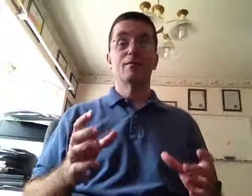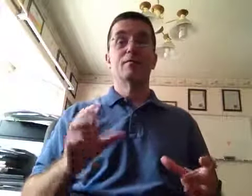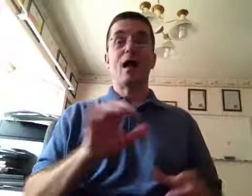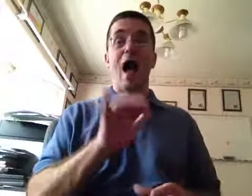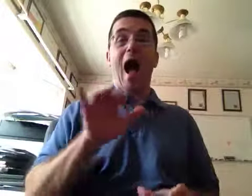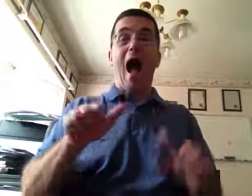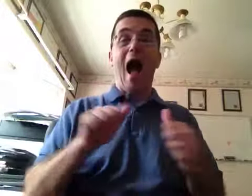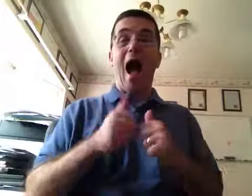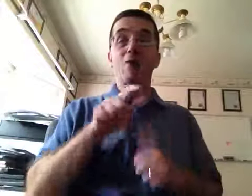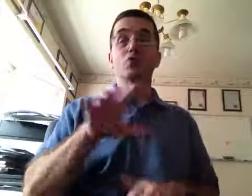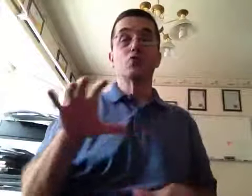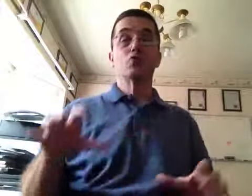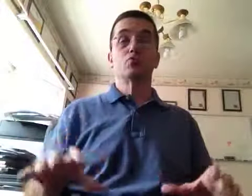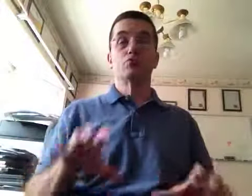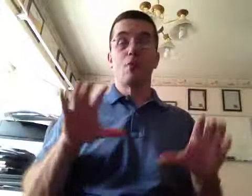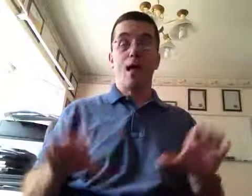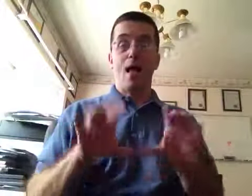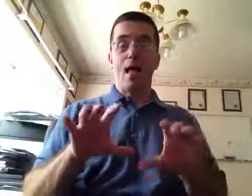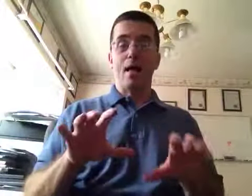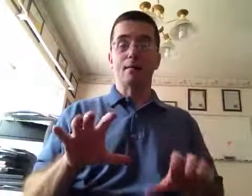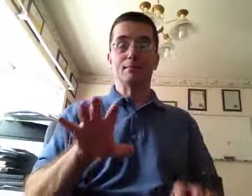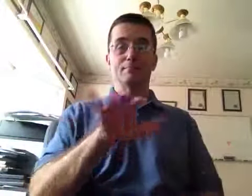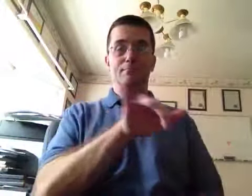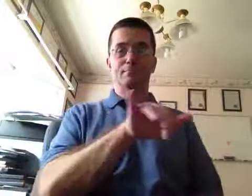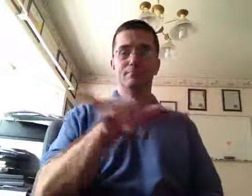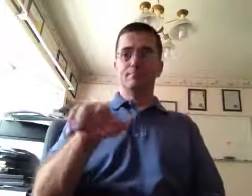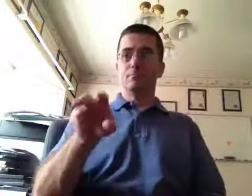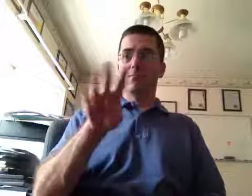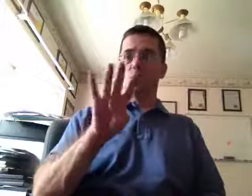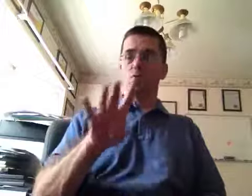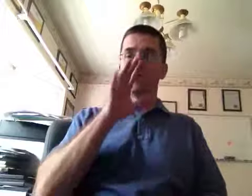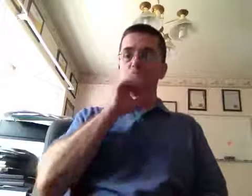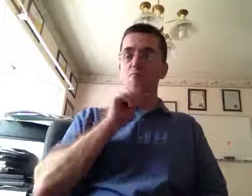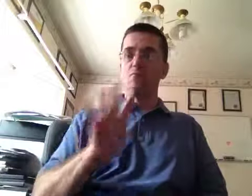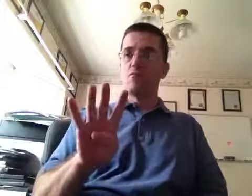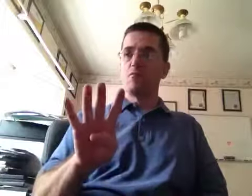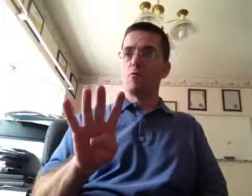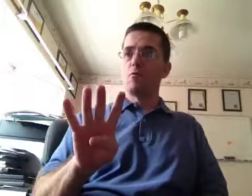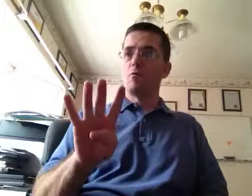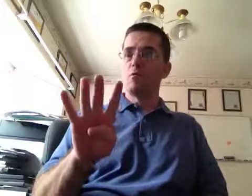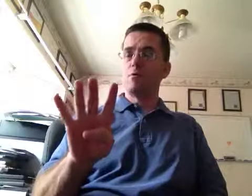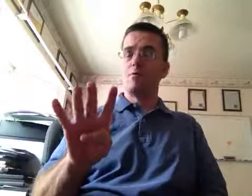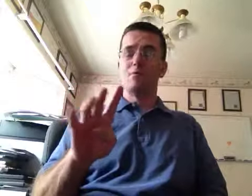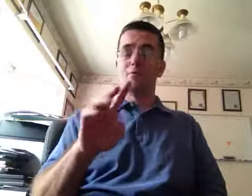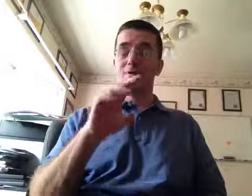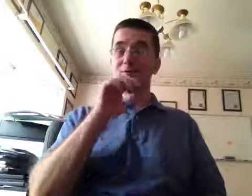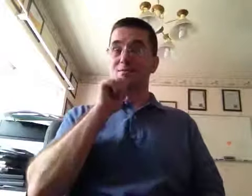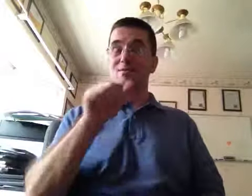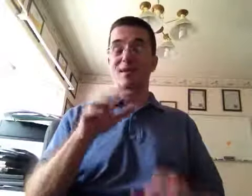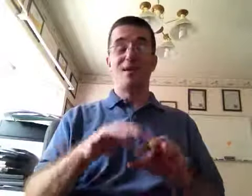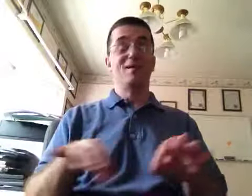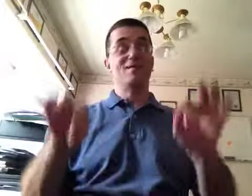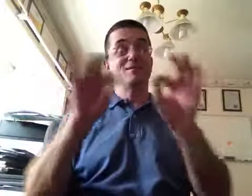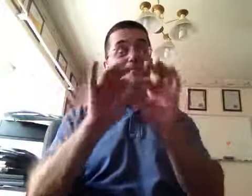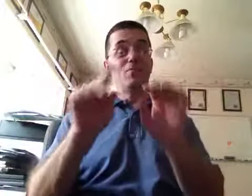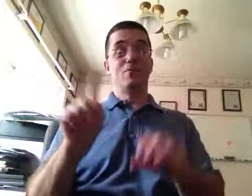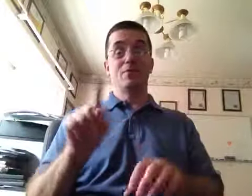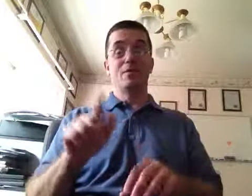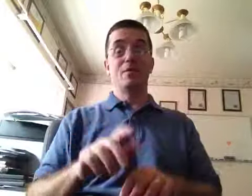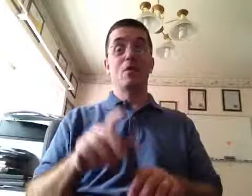It's called people skills. They're 4 years old. Act like it doesn't matter so much, because it